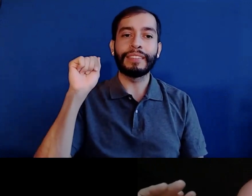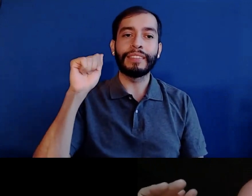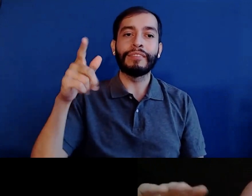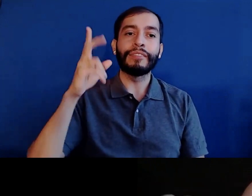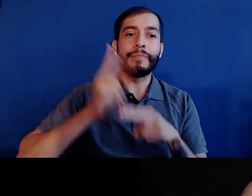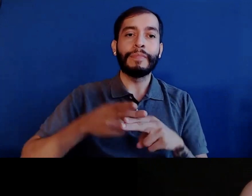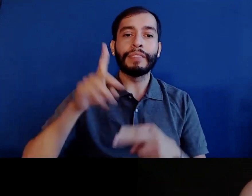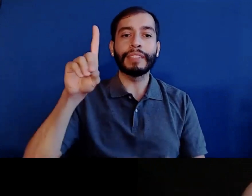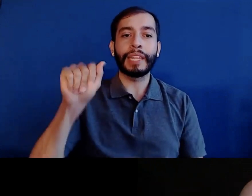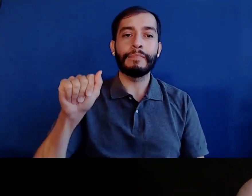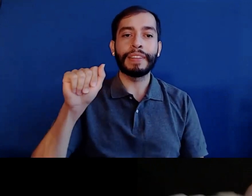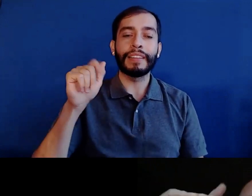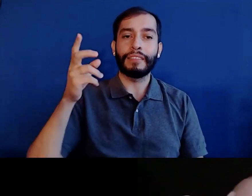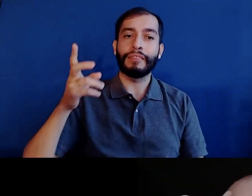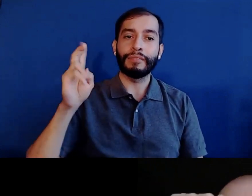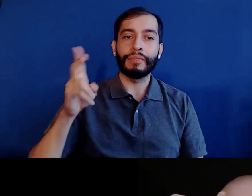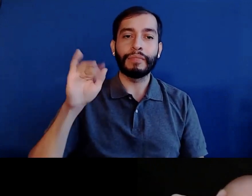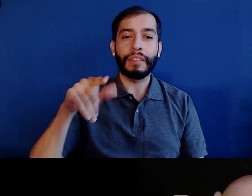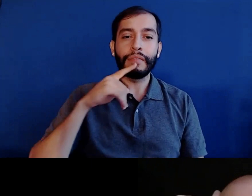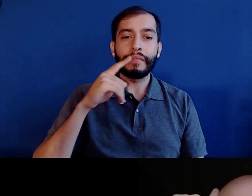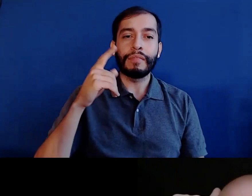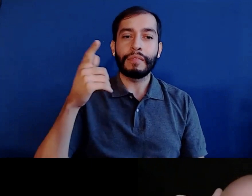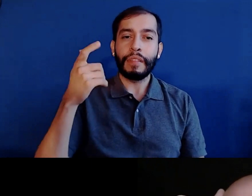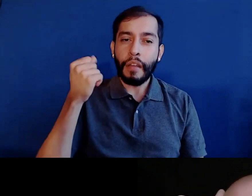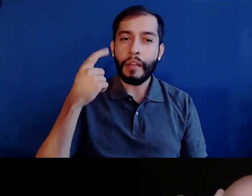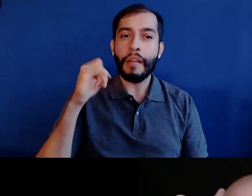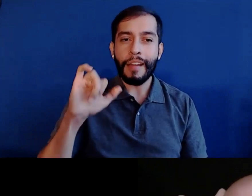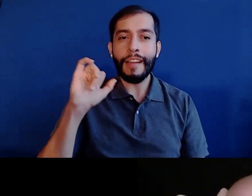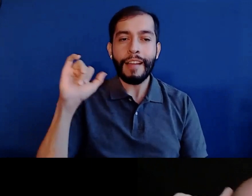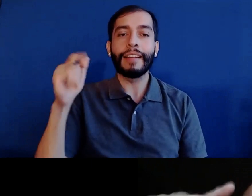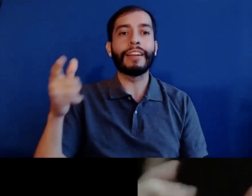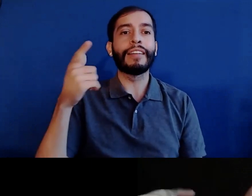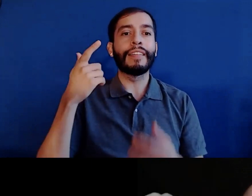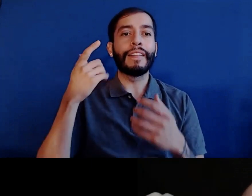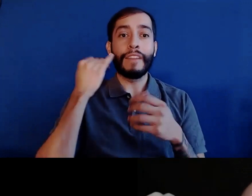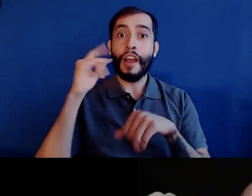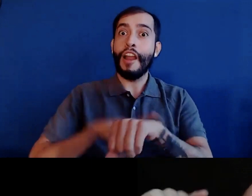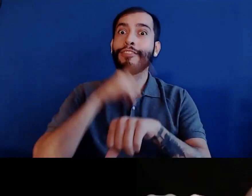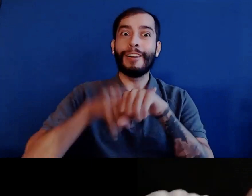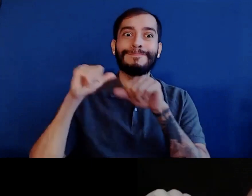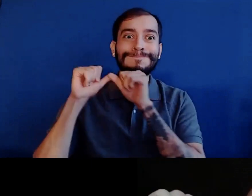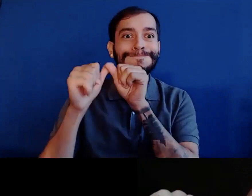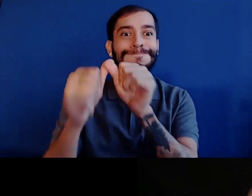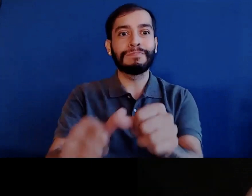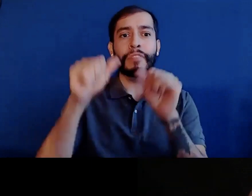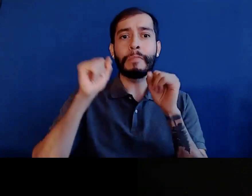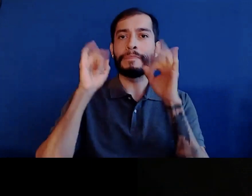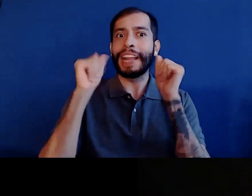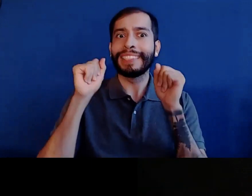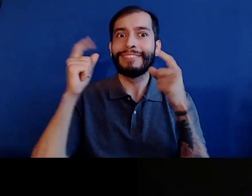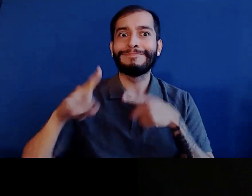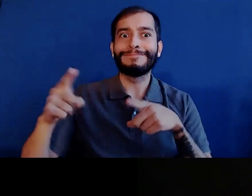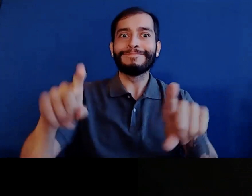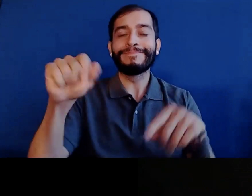and understanding that we've been around for a long time and have done some pretty amazing things. So just to throw that in, but I agree, I think, with Dae,